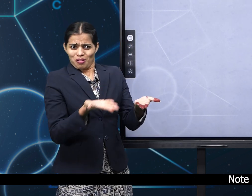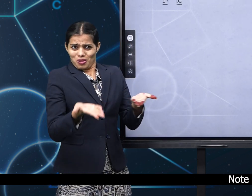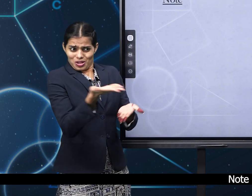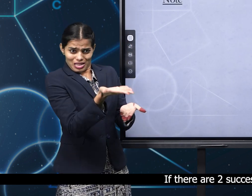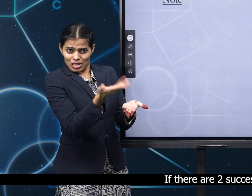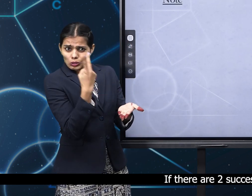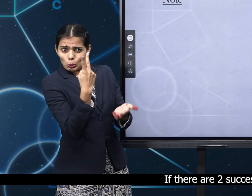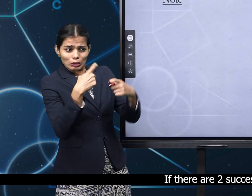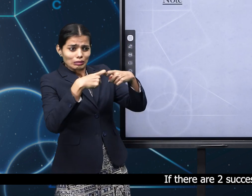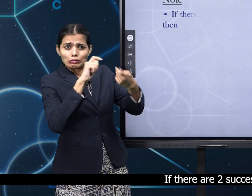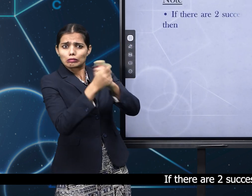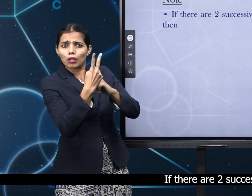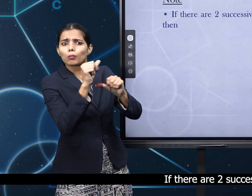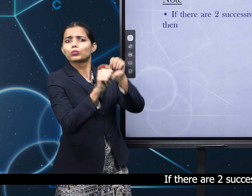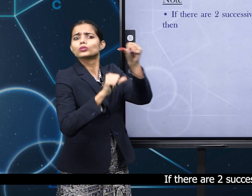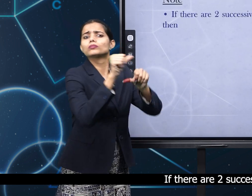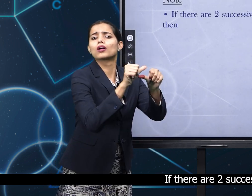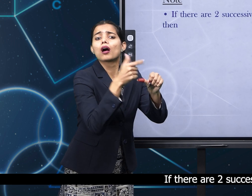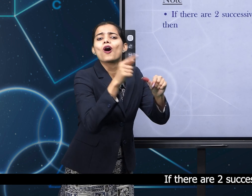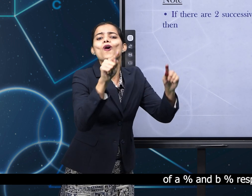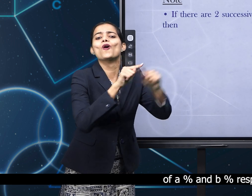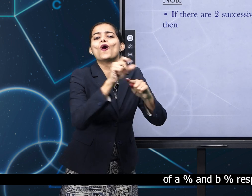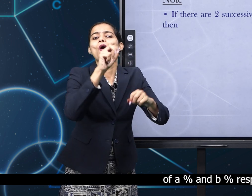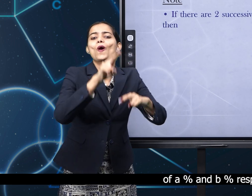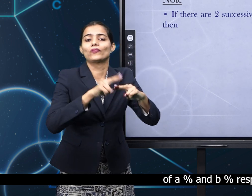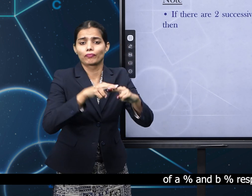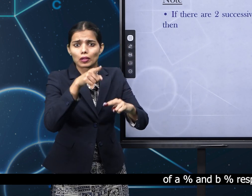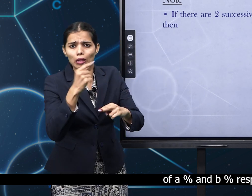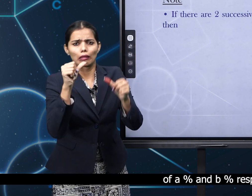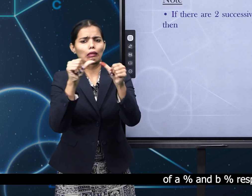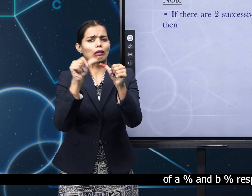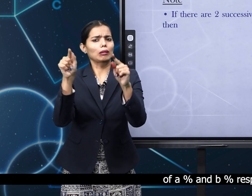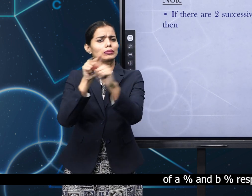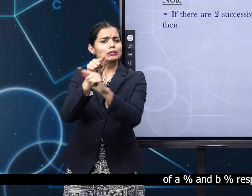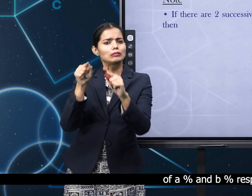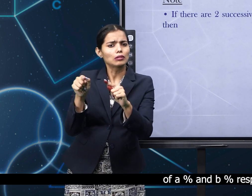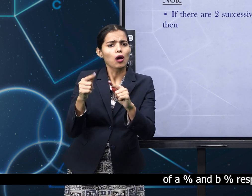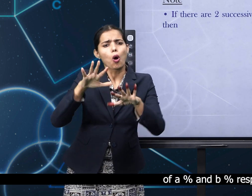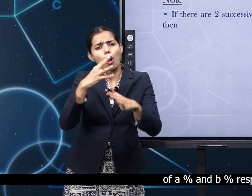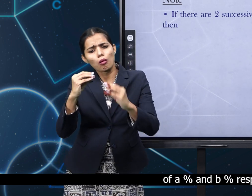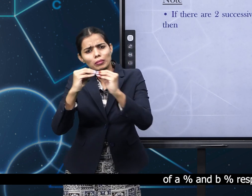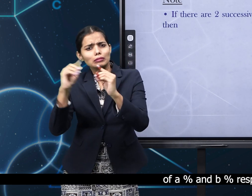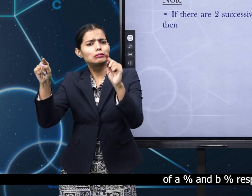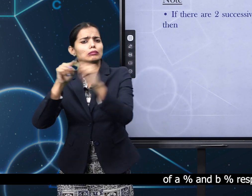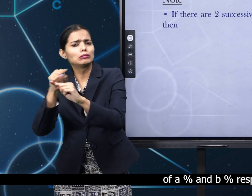Profit equal to 25%. Profit is then